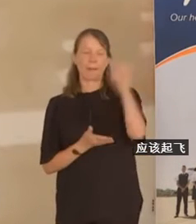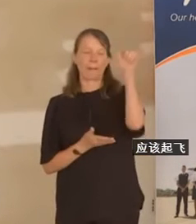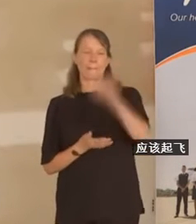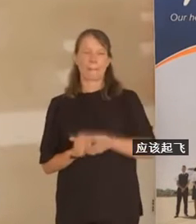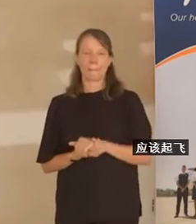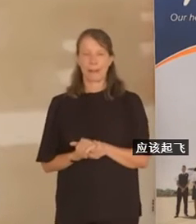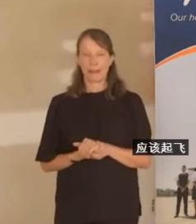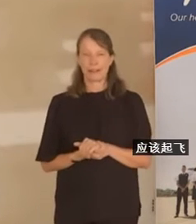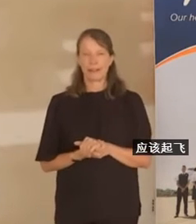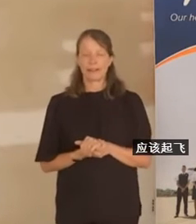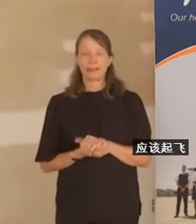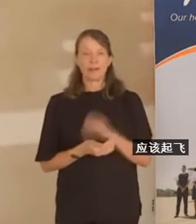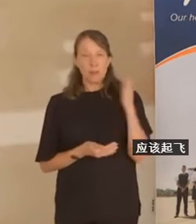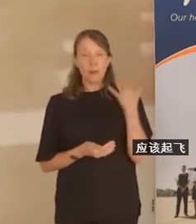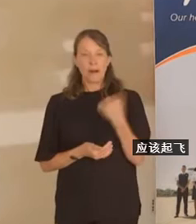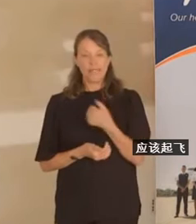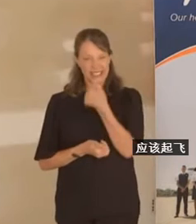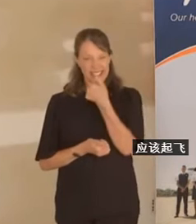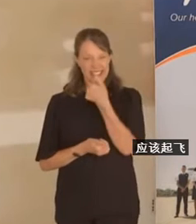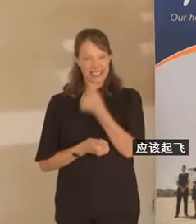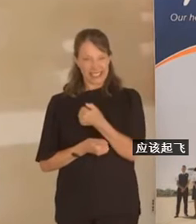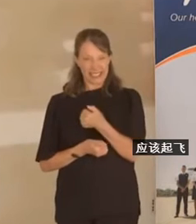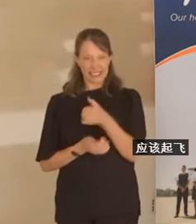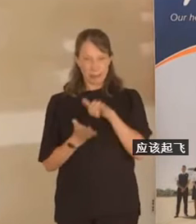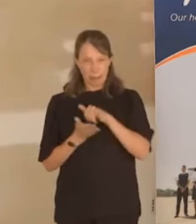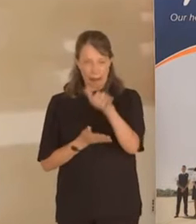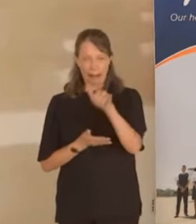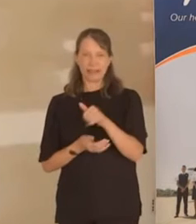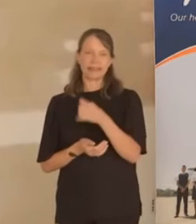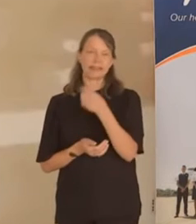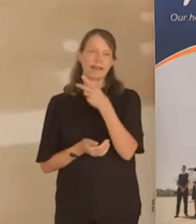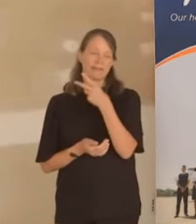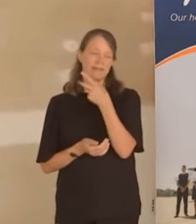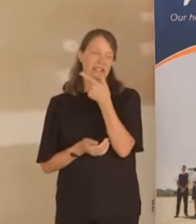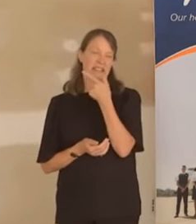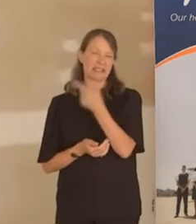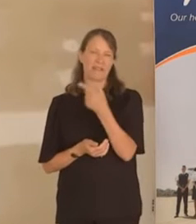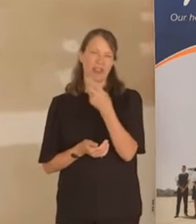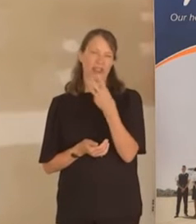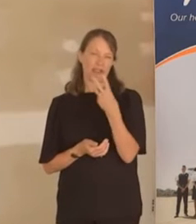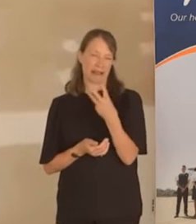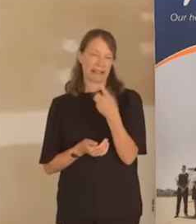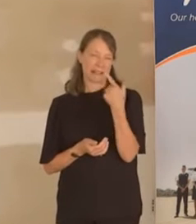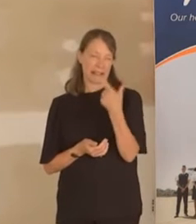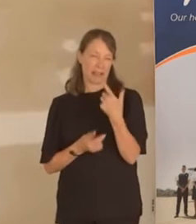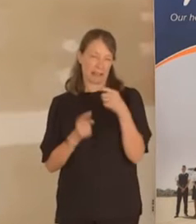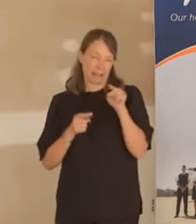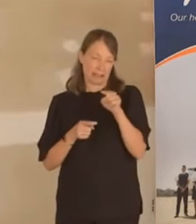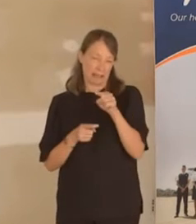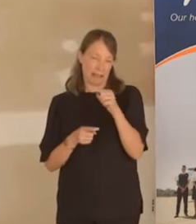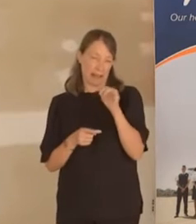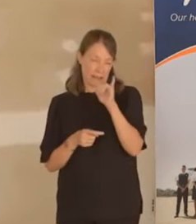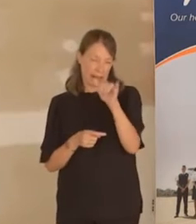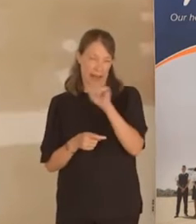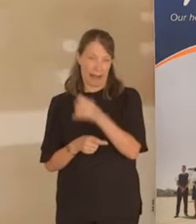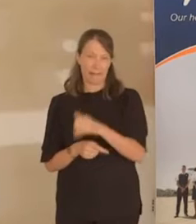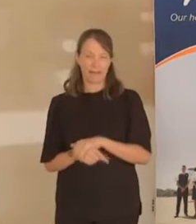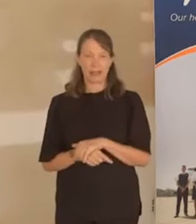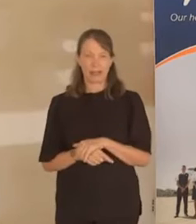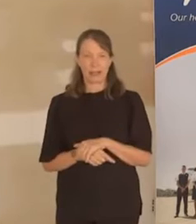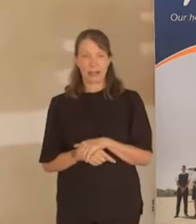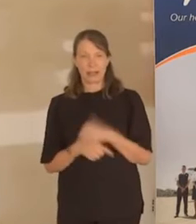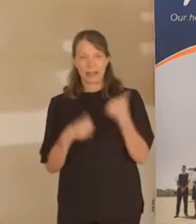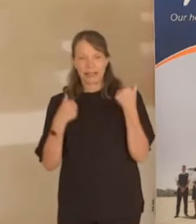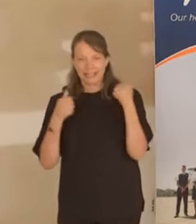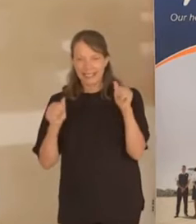We started with 6 Boeing 737-800s, and it's not worked exactly as you'd like it to